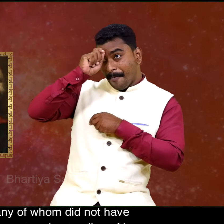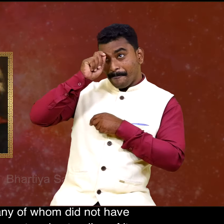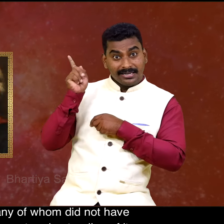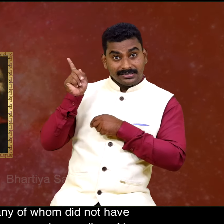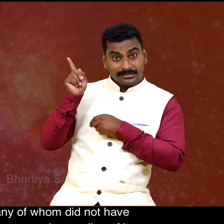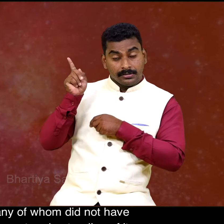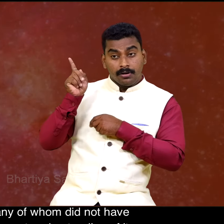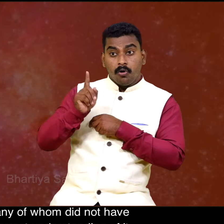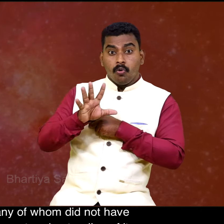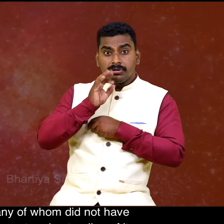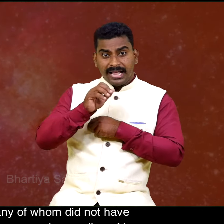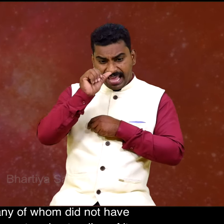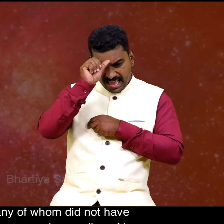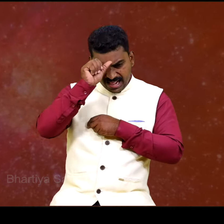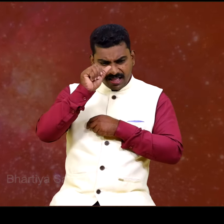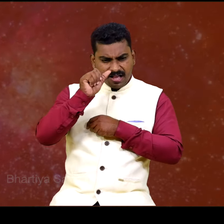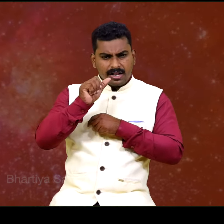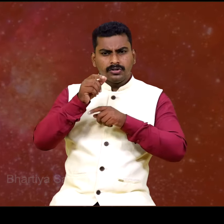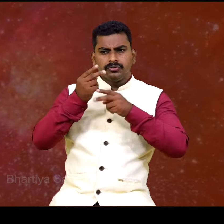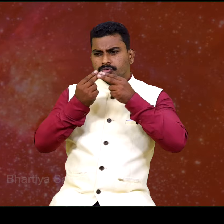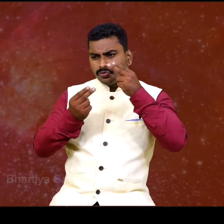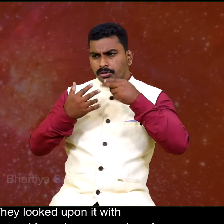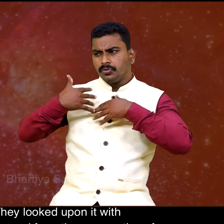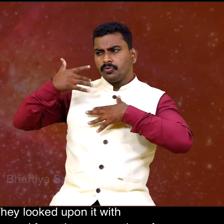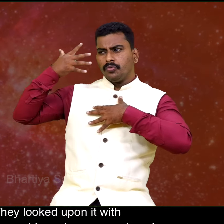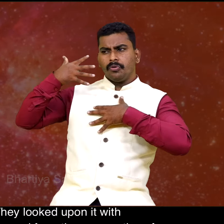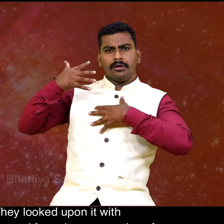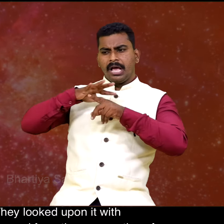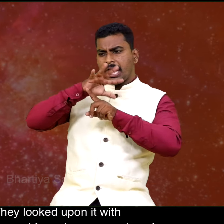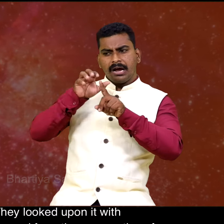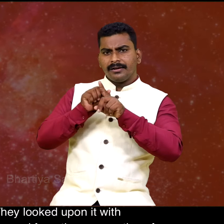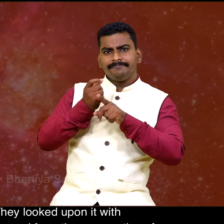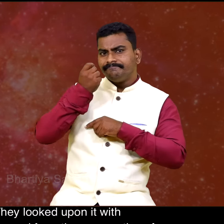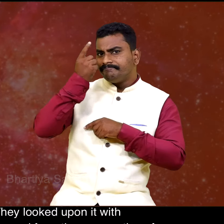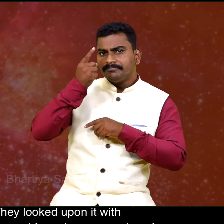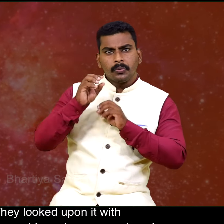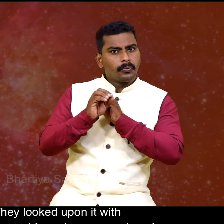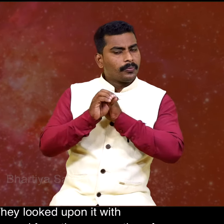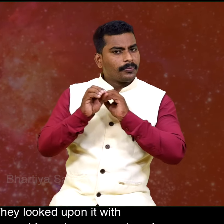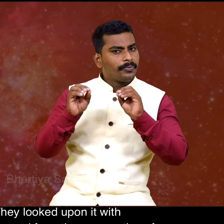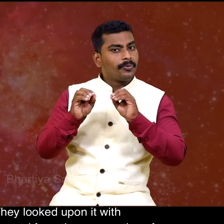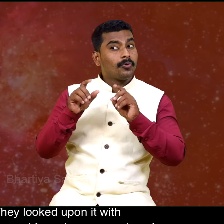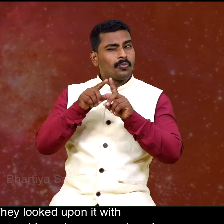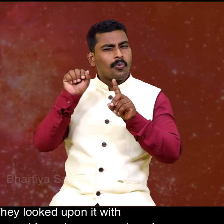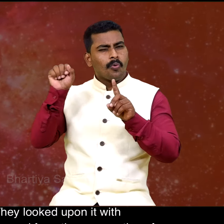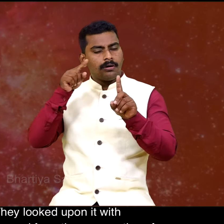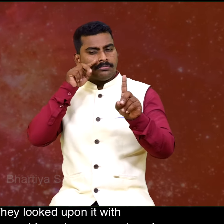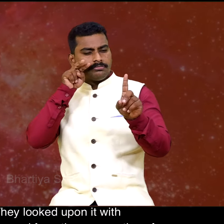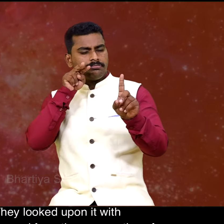correct understanding of it. They looked upon it with prejudice and from